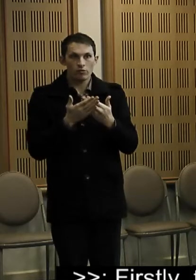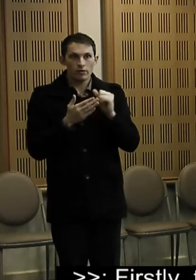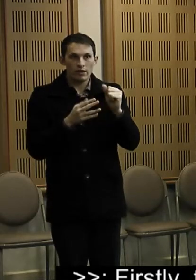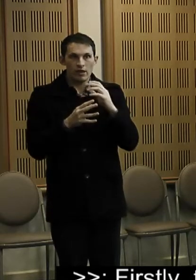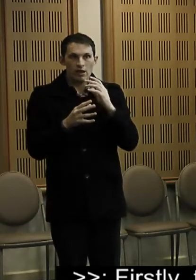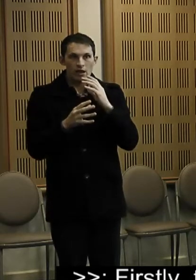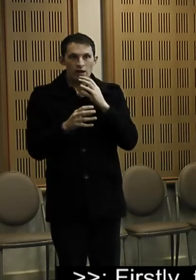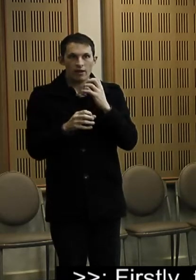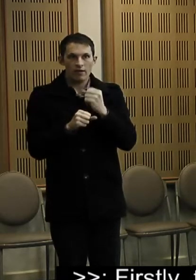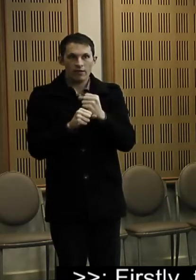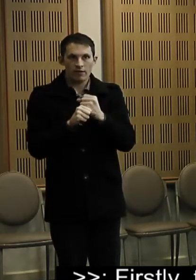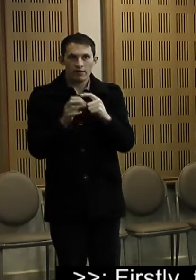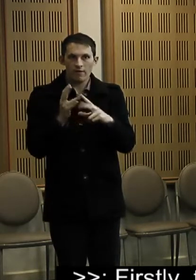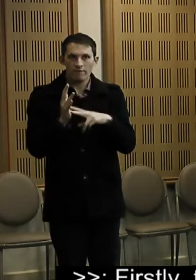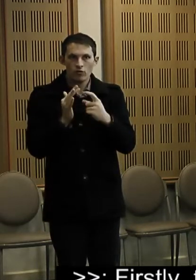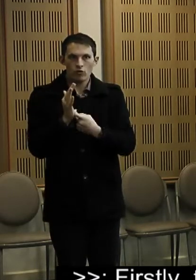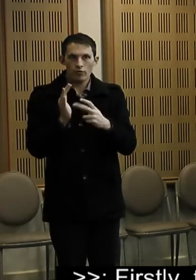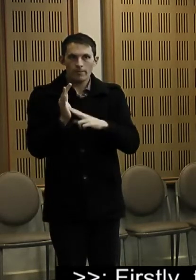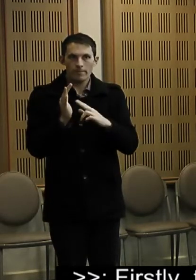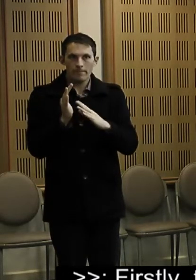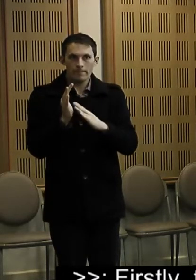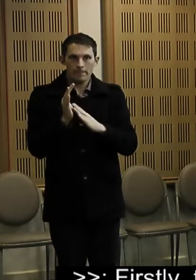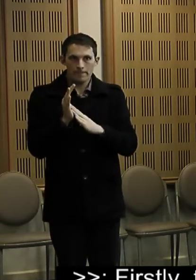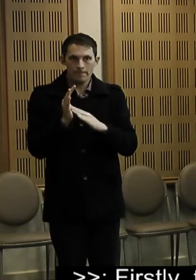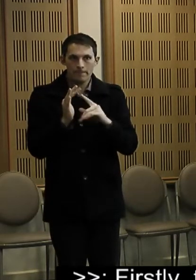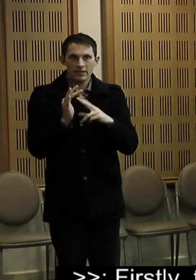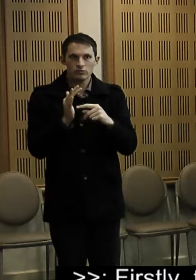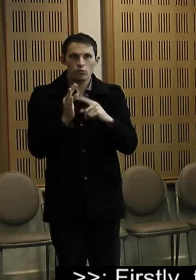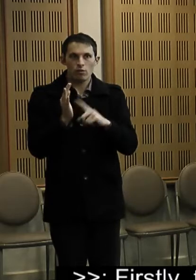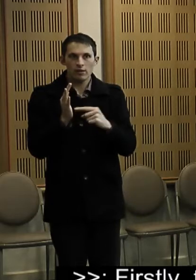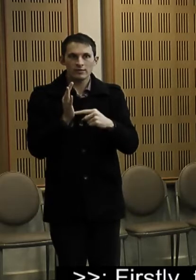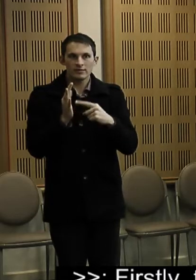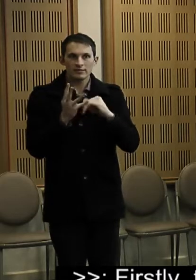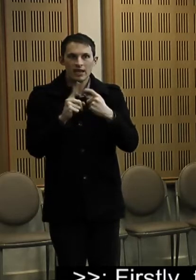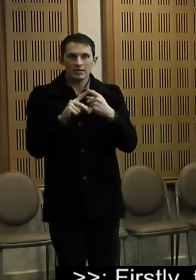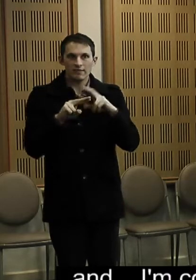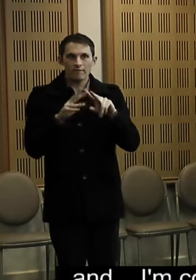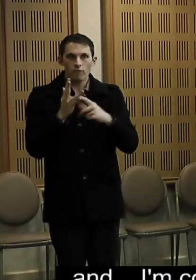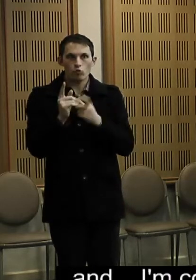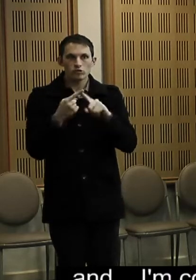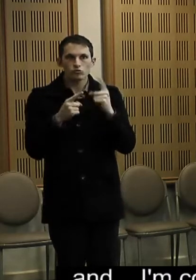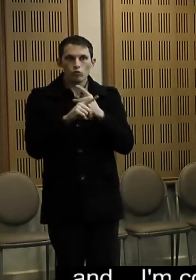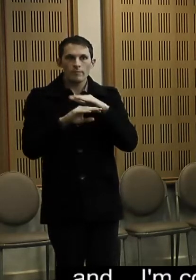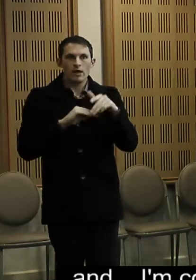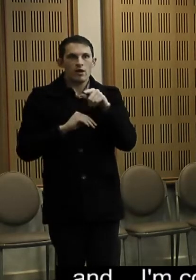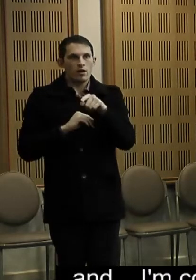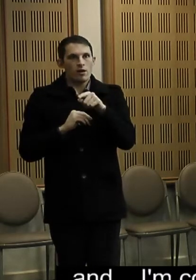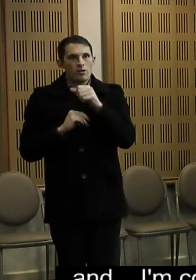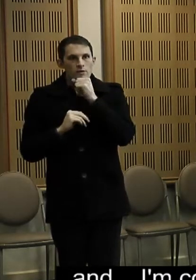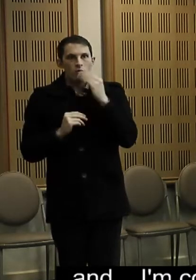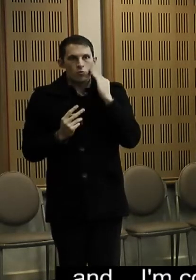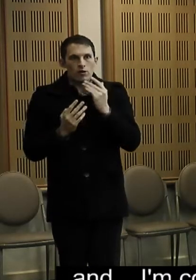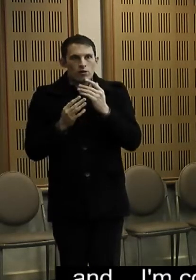and we did a lot of work to make the options not be just binary options, and going forward they will no longer